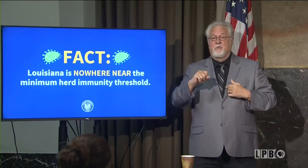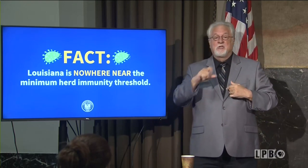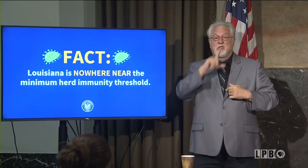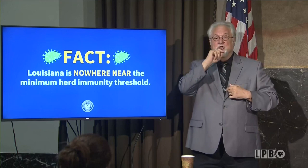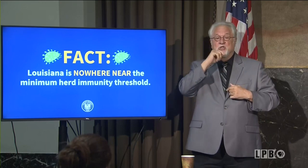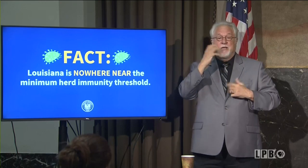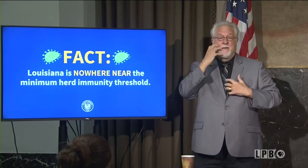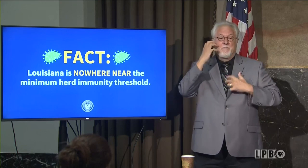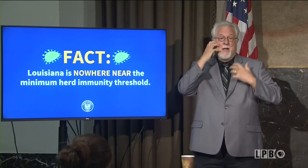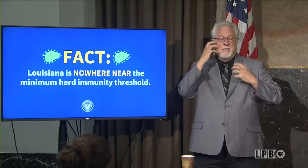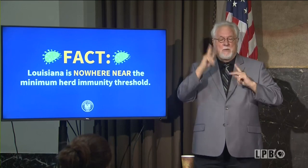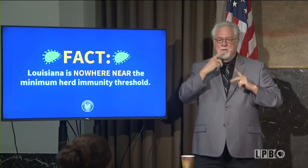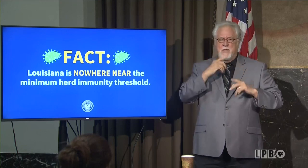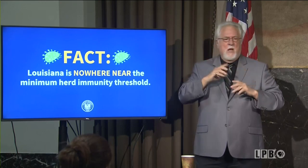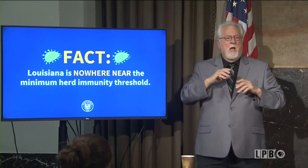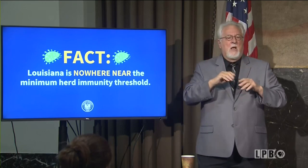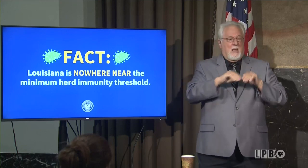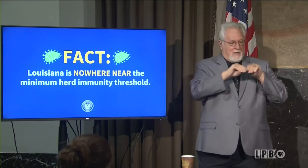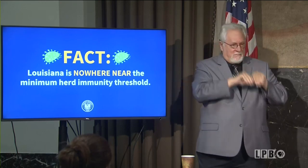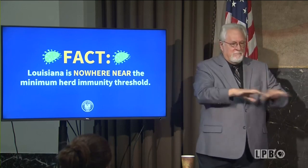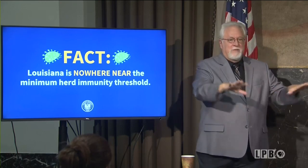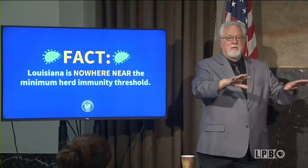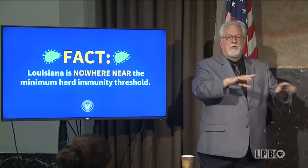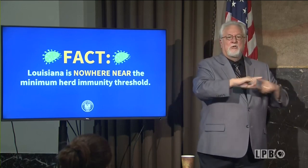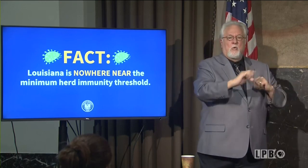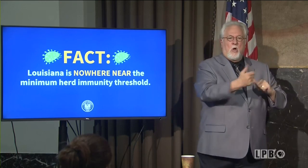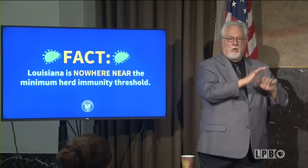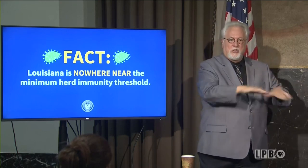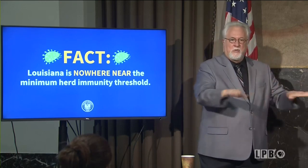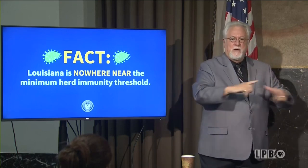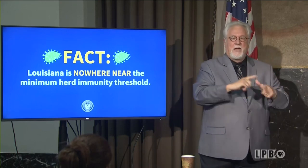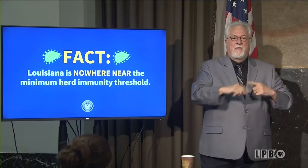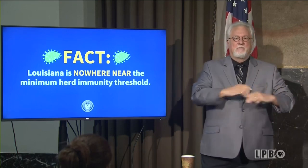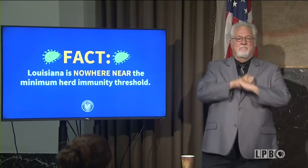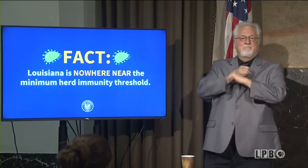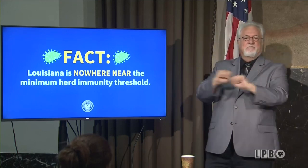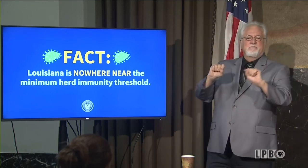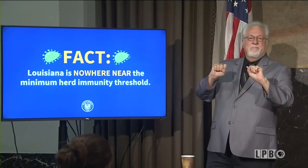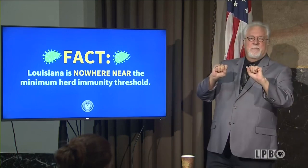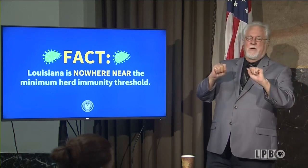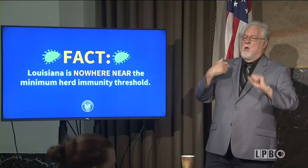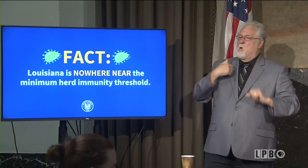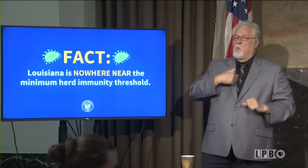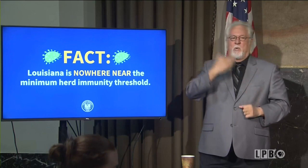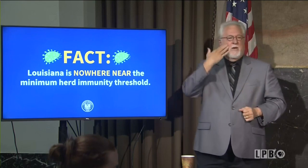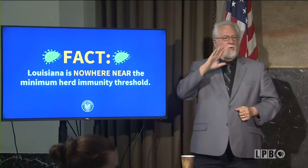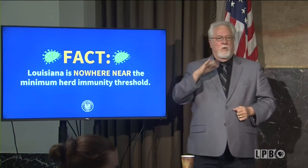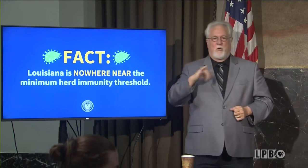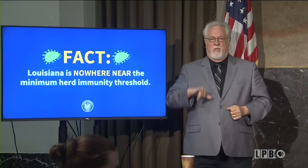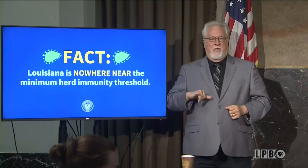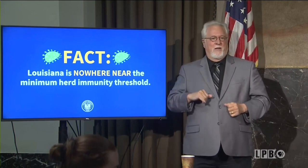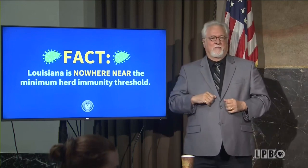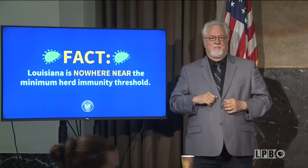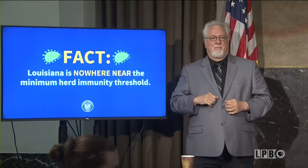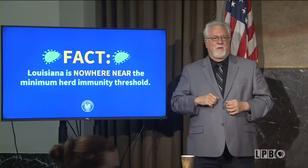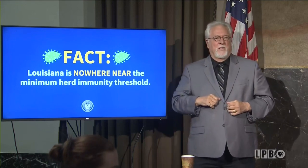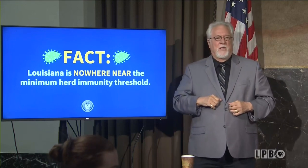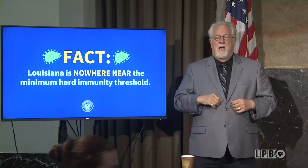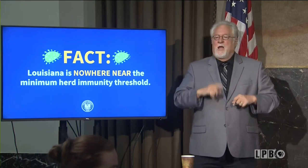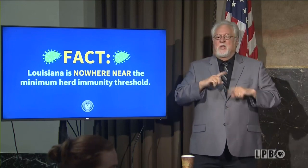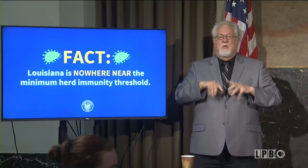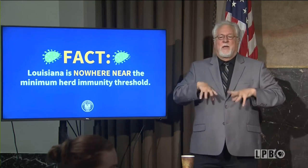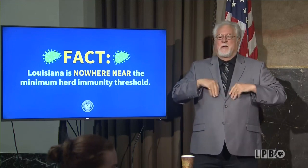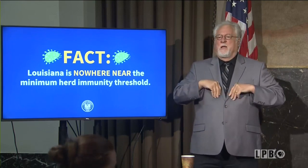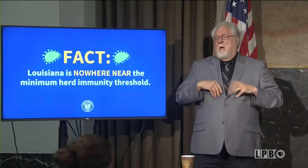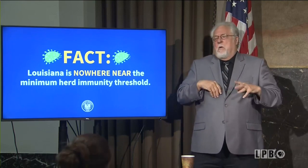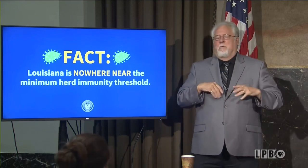people would say, let's get the kids to all get it, and then they'll be immune. We don't know that about this virus, and so you can't take that attitude,